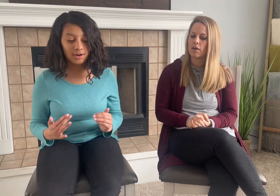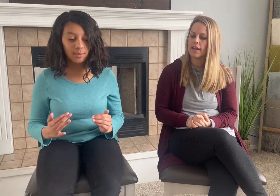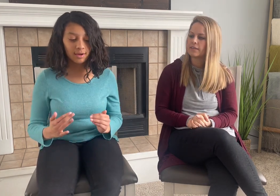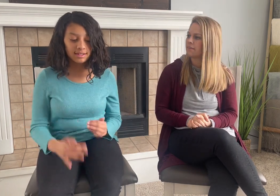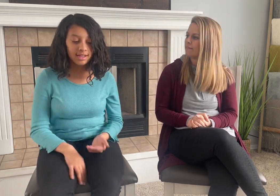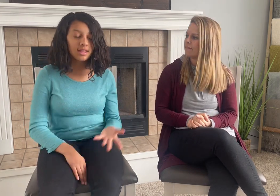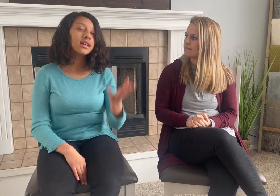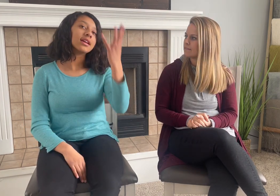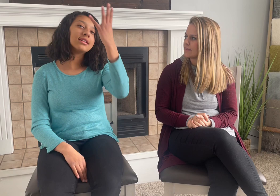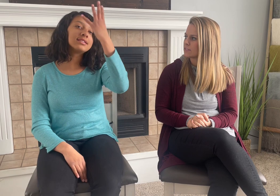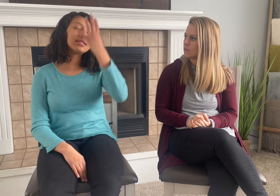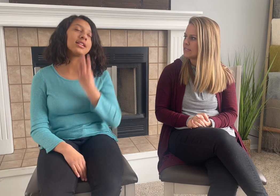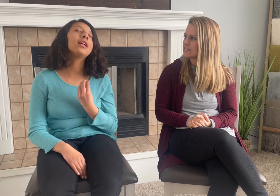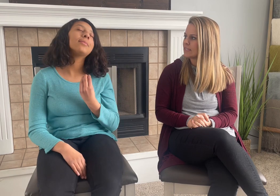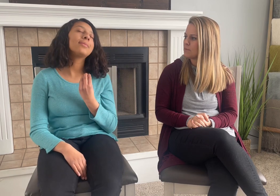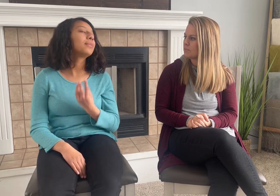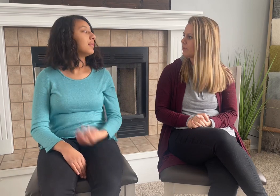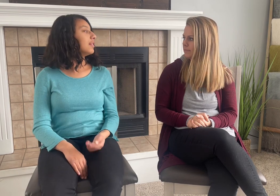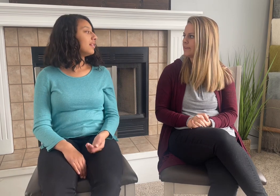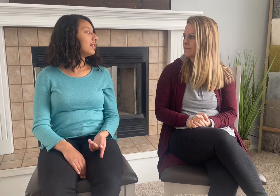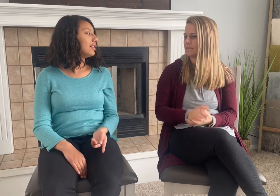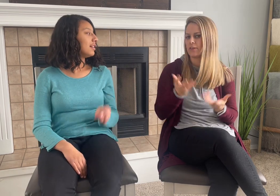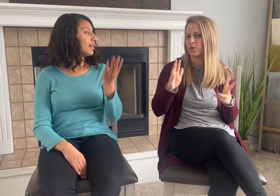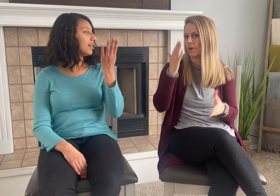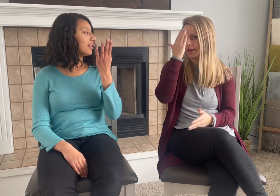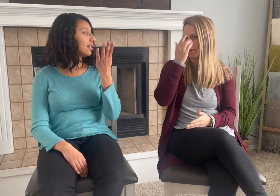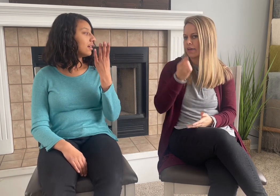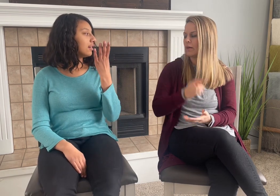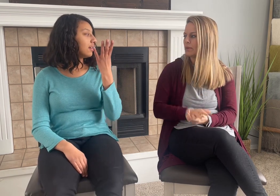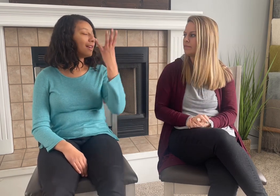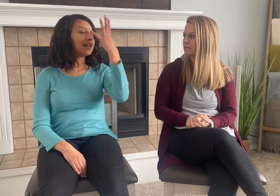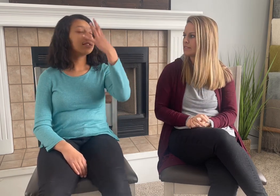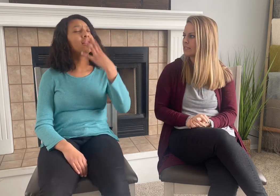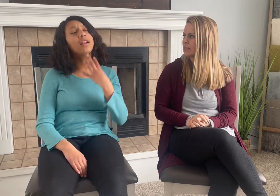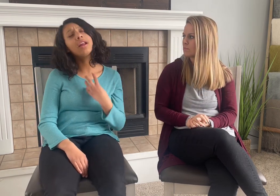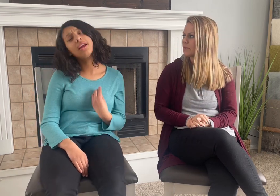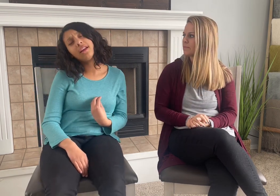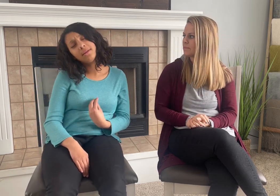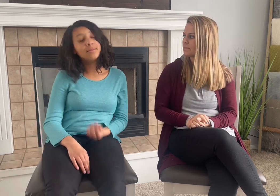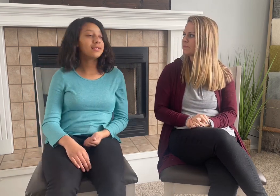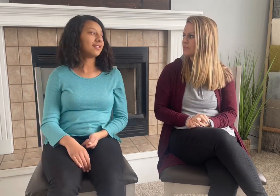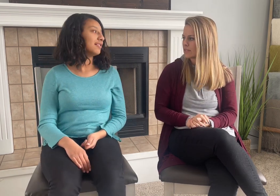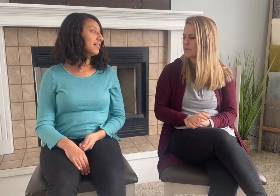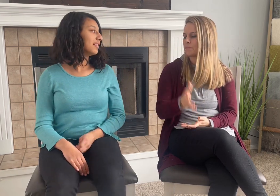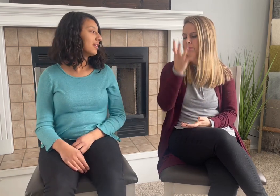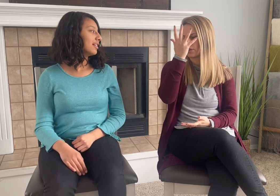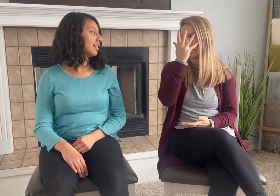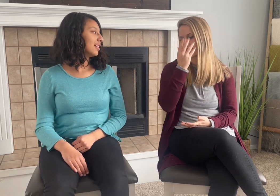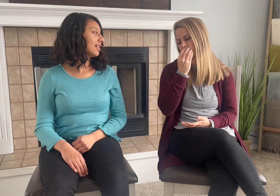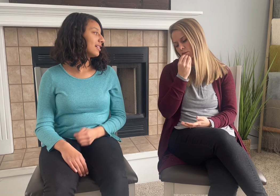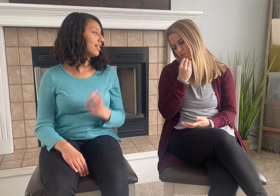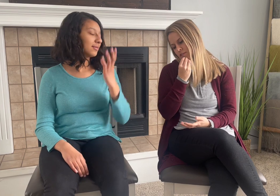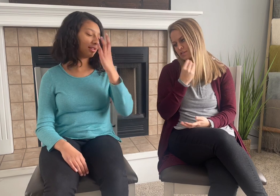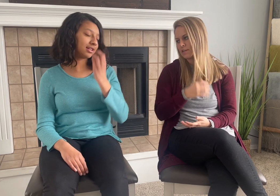right. Next one is sleep. Yep. And you already know that one. Sleep. Sleep. With your eyes closed. Sleep.